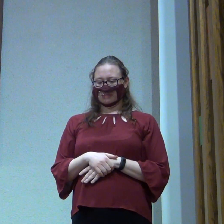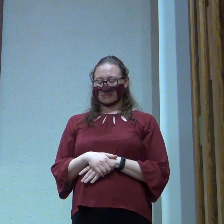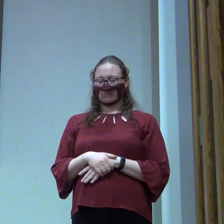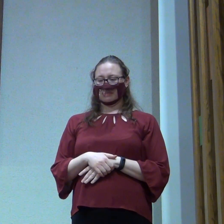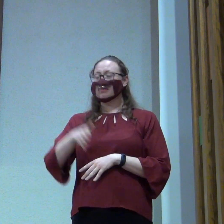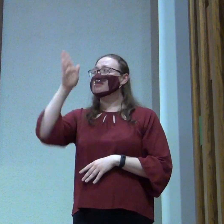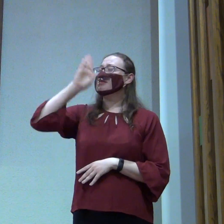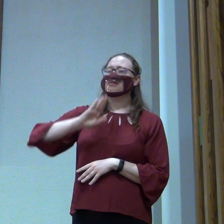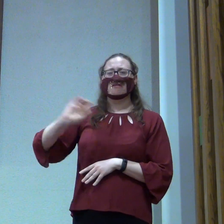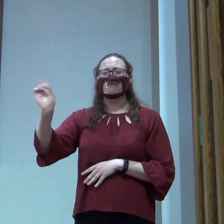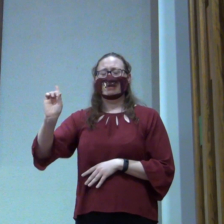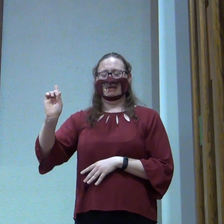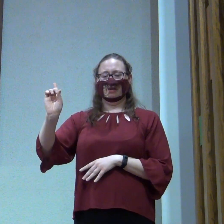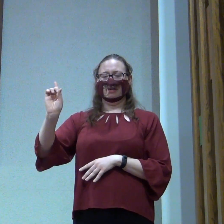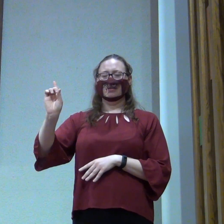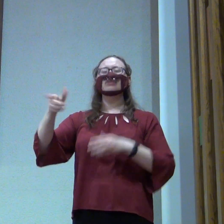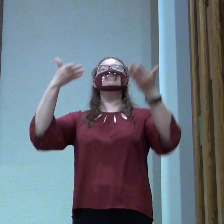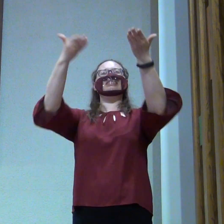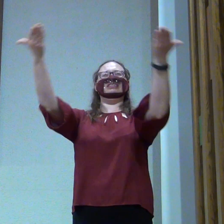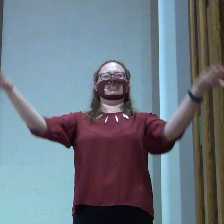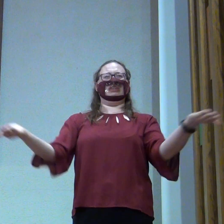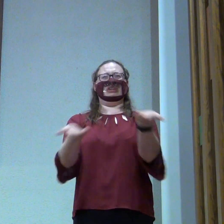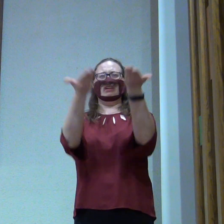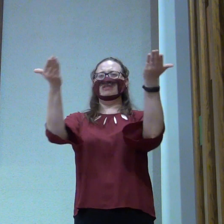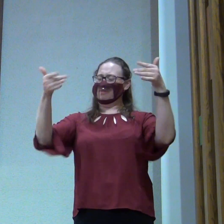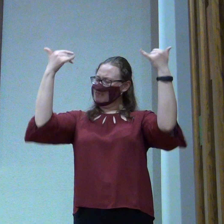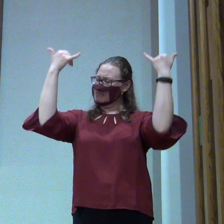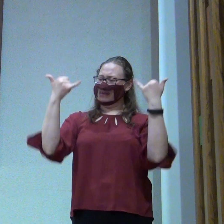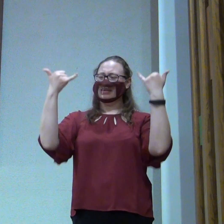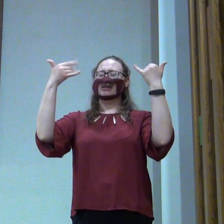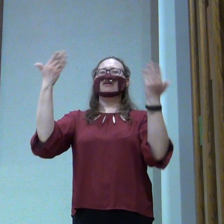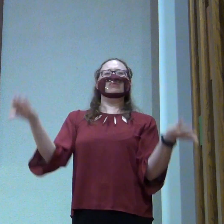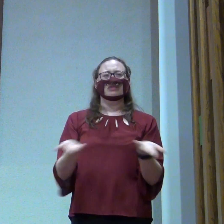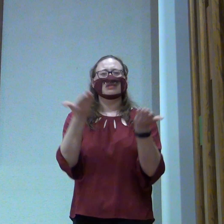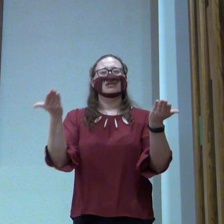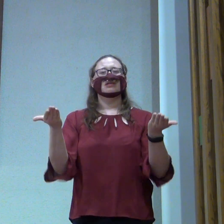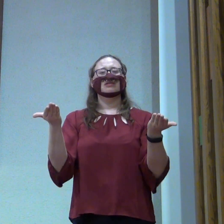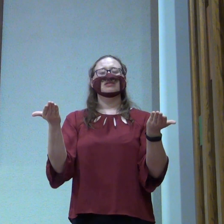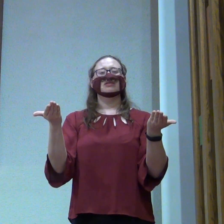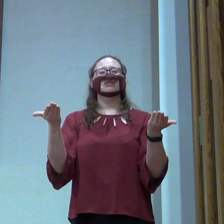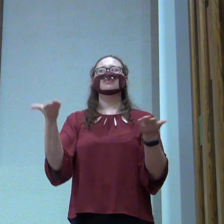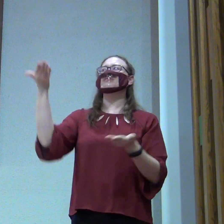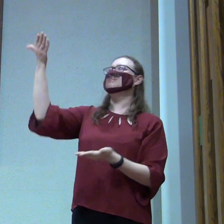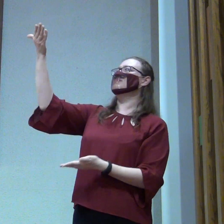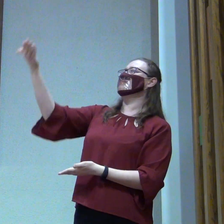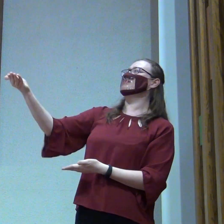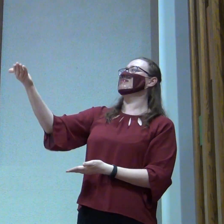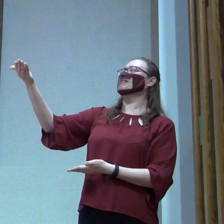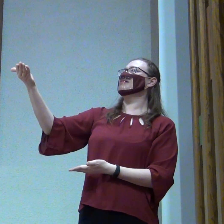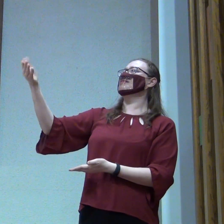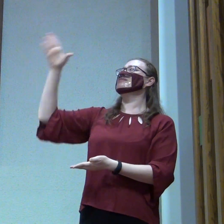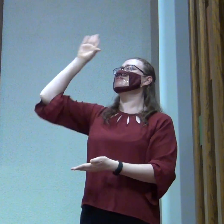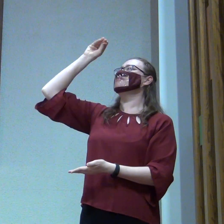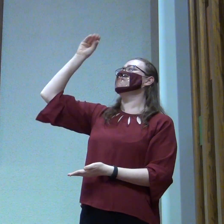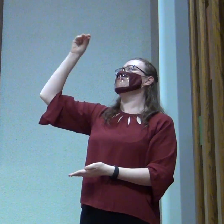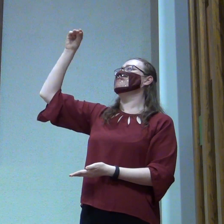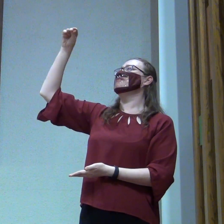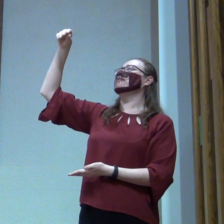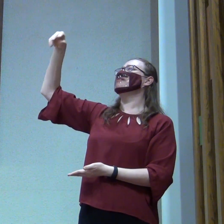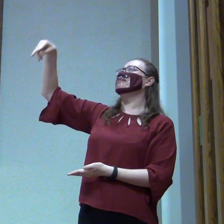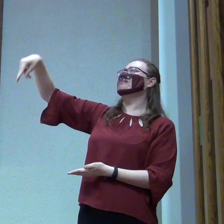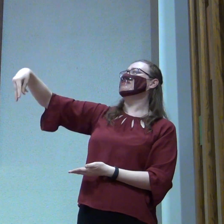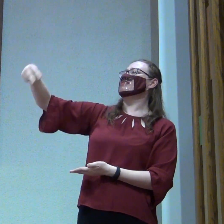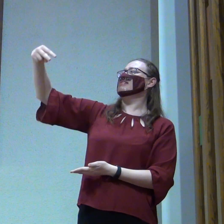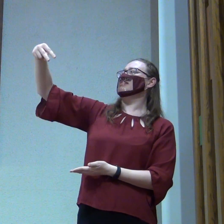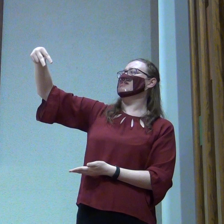"Where is he? Here he is. He is hanging here on